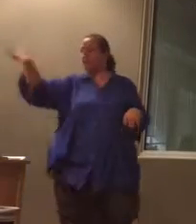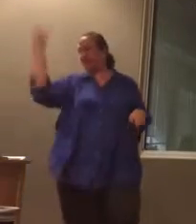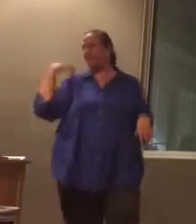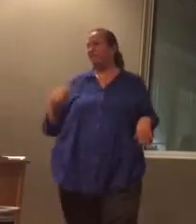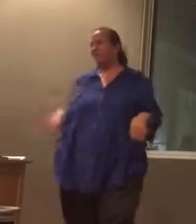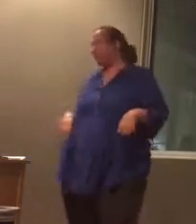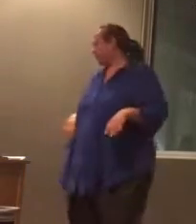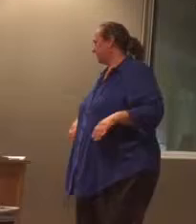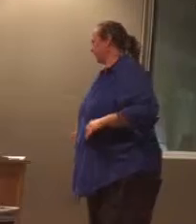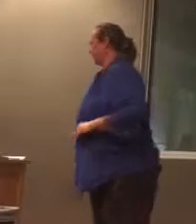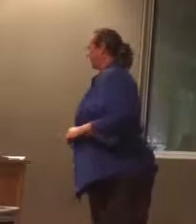up.